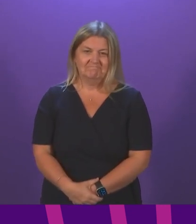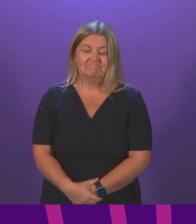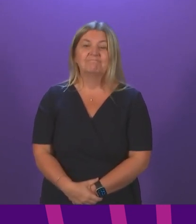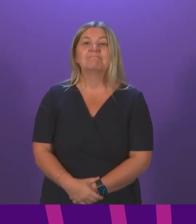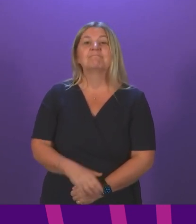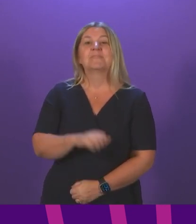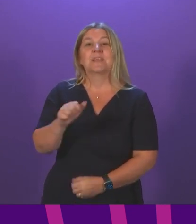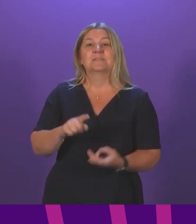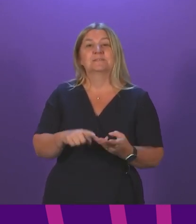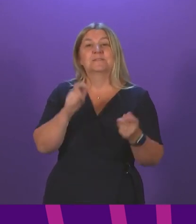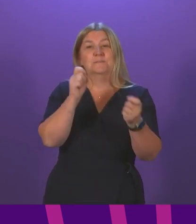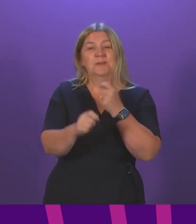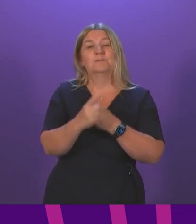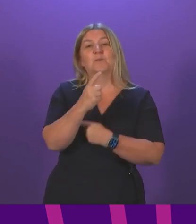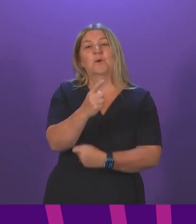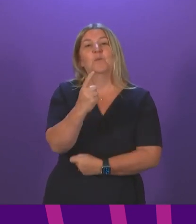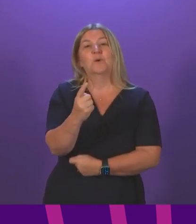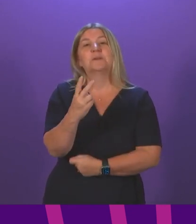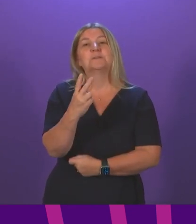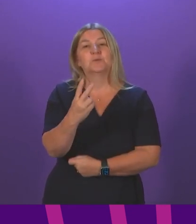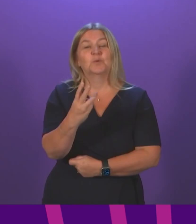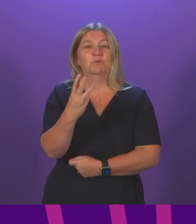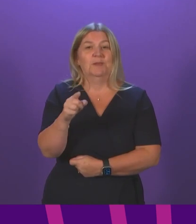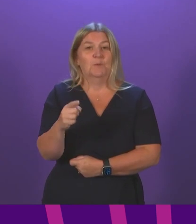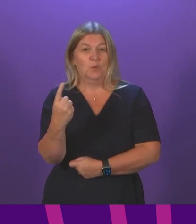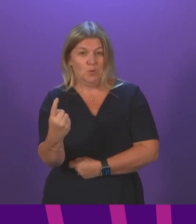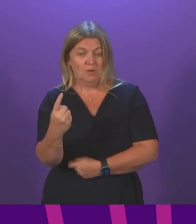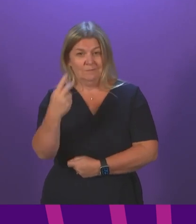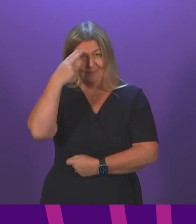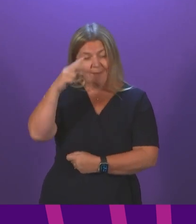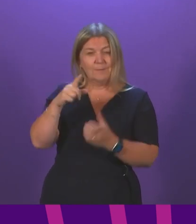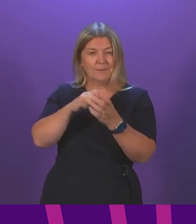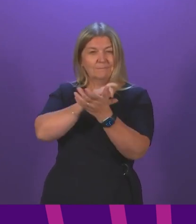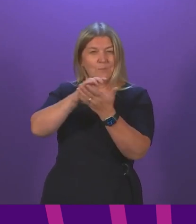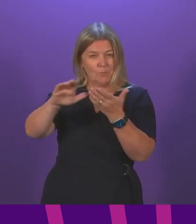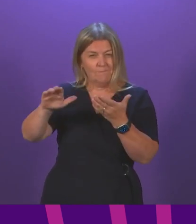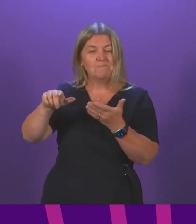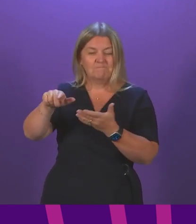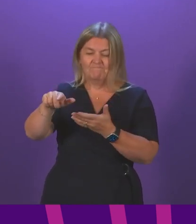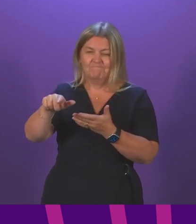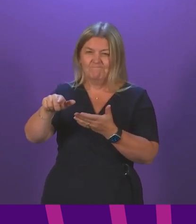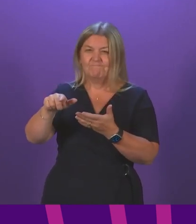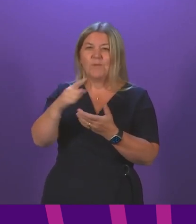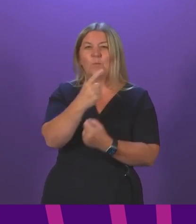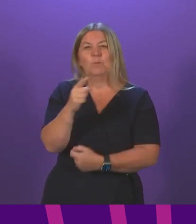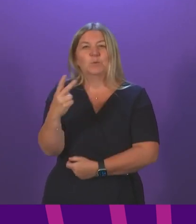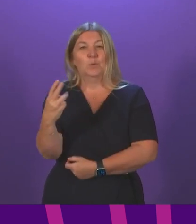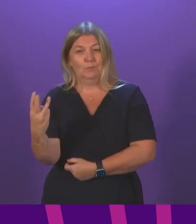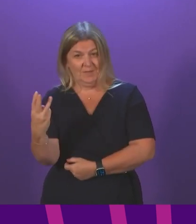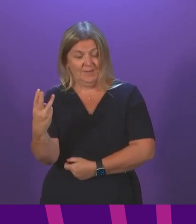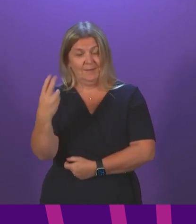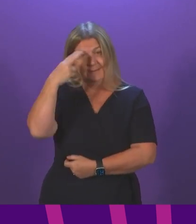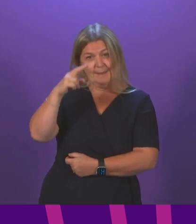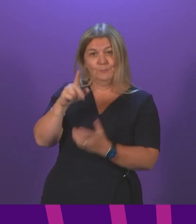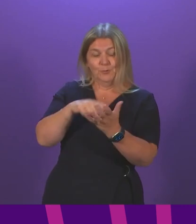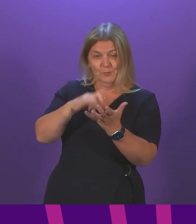question is that amendment 1123.1 in the name of Alex Cole Hamilton, which seeks to amend motion 1123 in the name